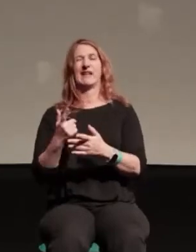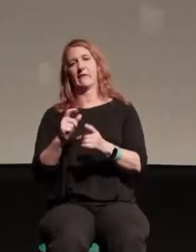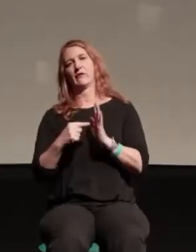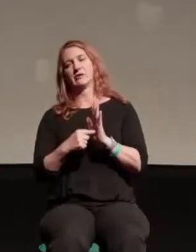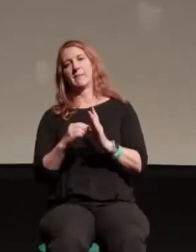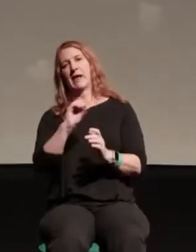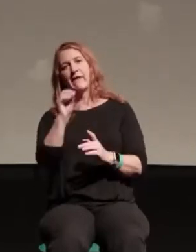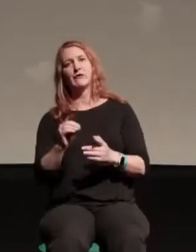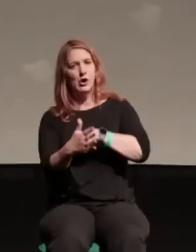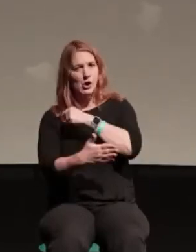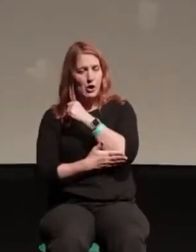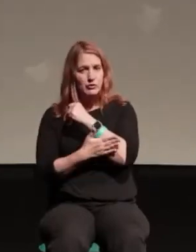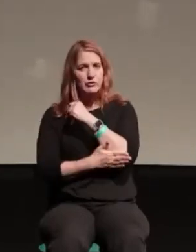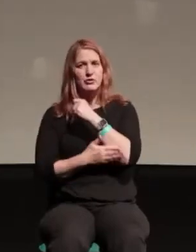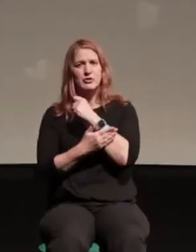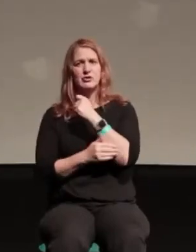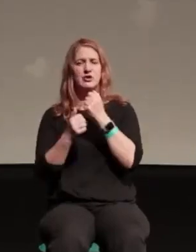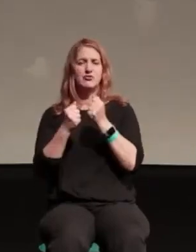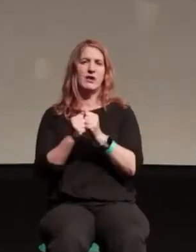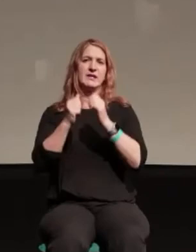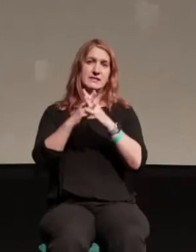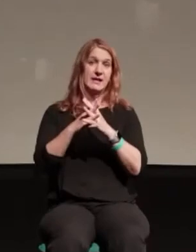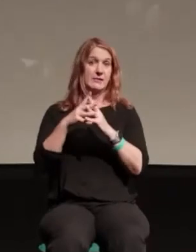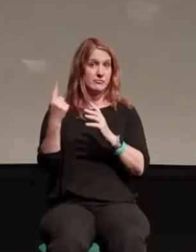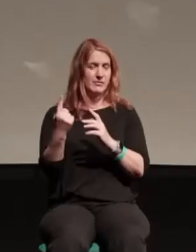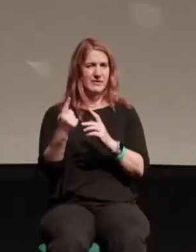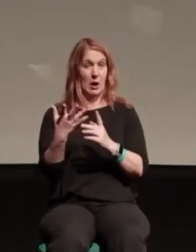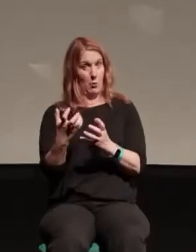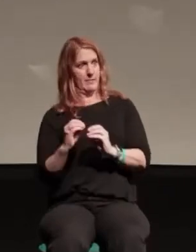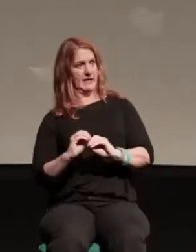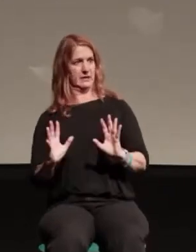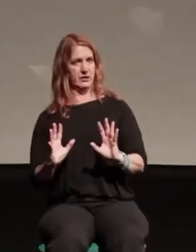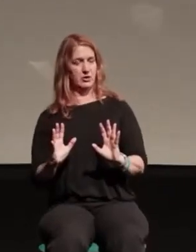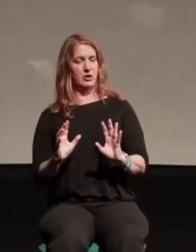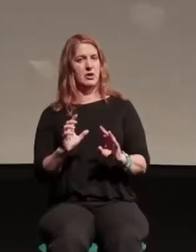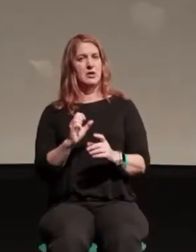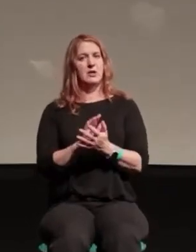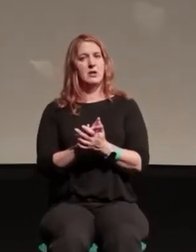African countries, I'm trying to use scare quotes here, okay, just to be very clear,